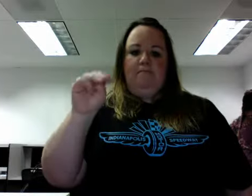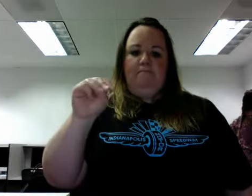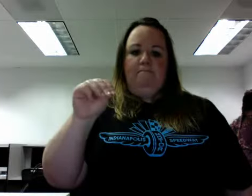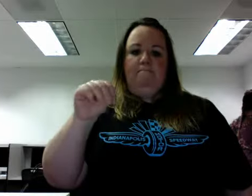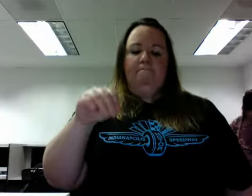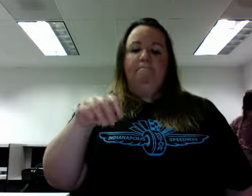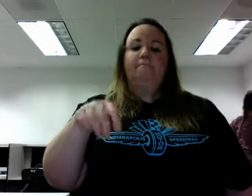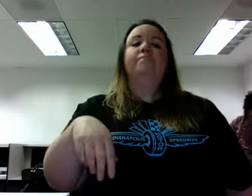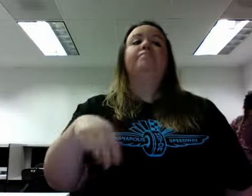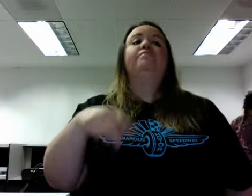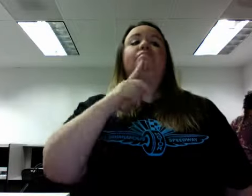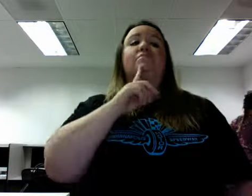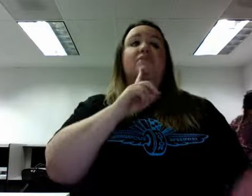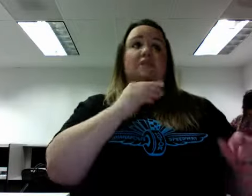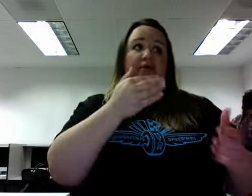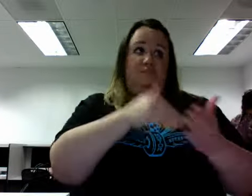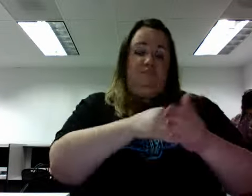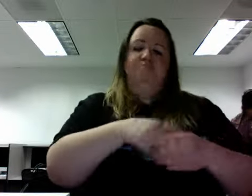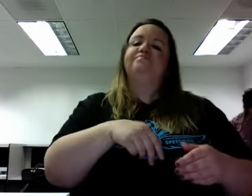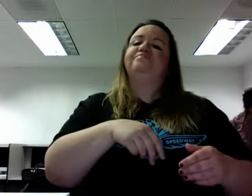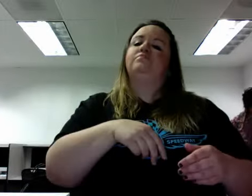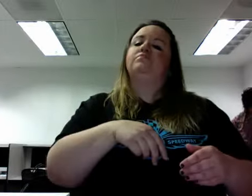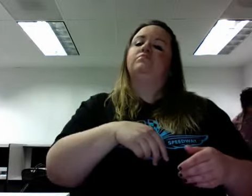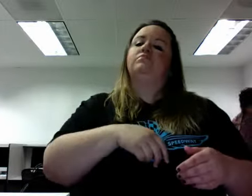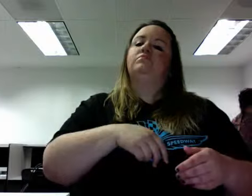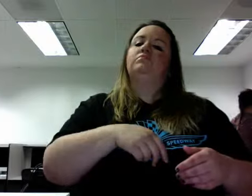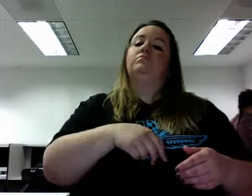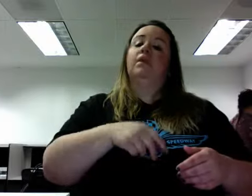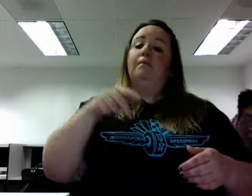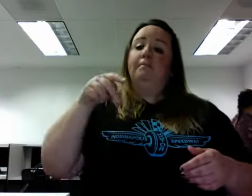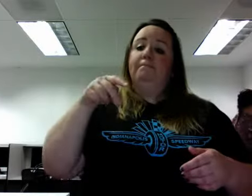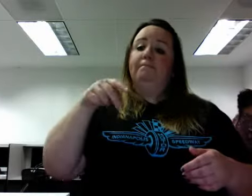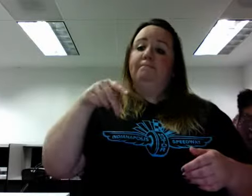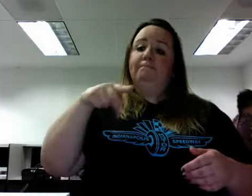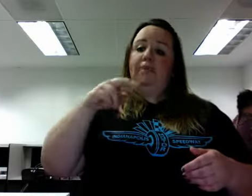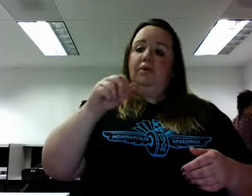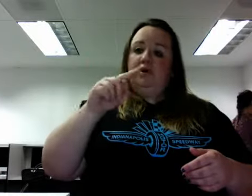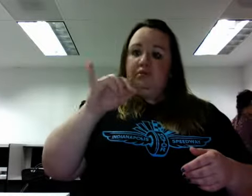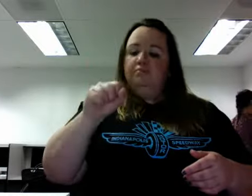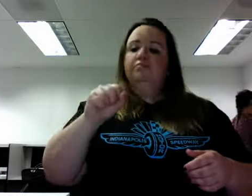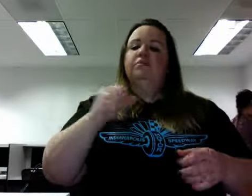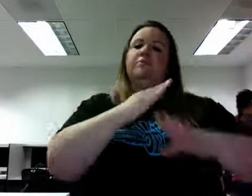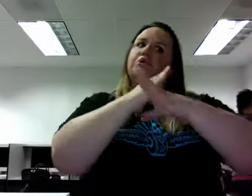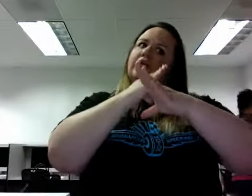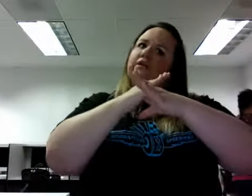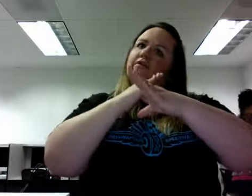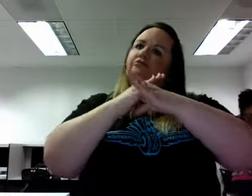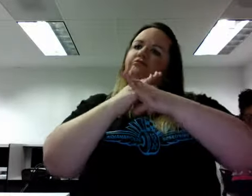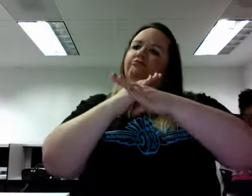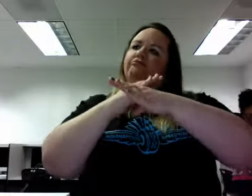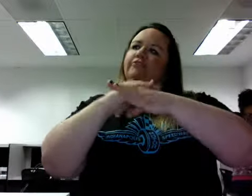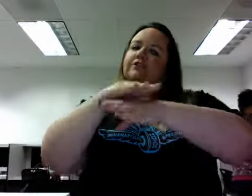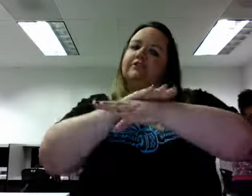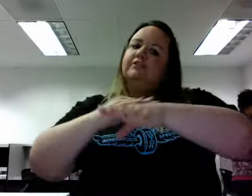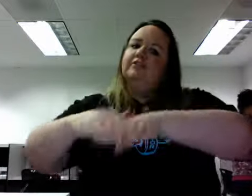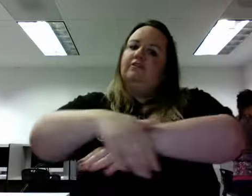Periosteum is a protecting sleeve that surrounds the outside of the bone. So if we look over here, by the way, what's the longest